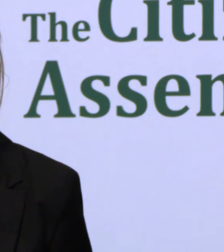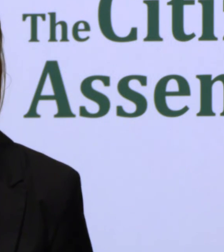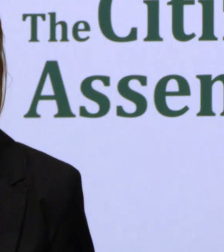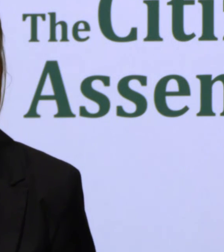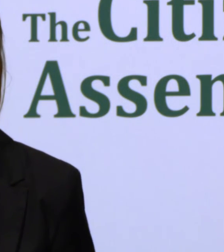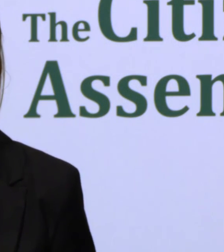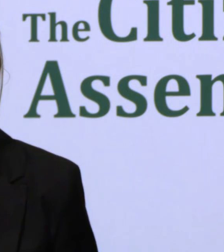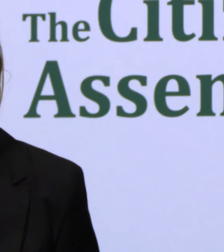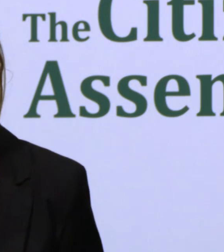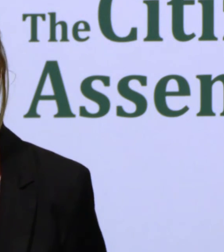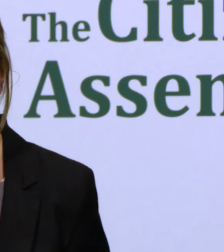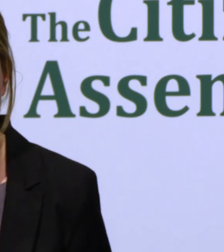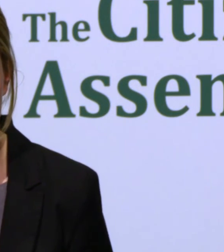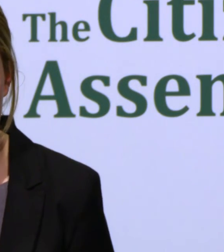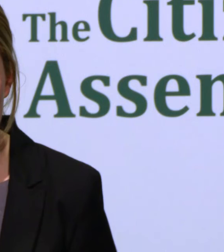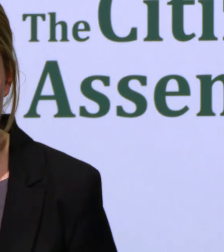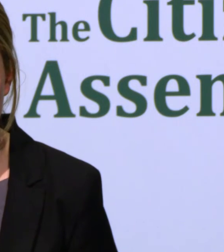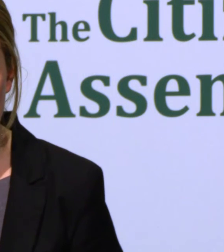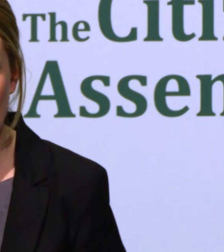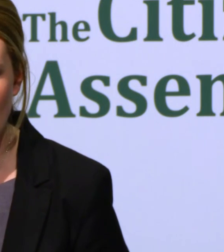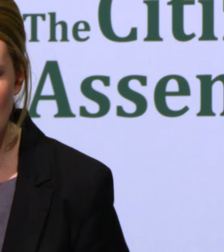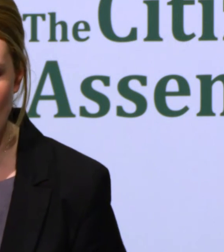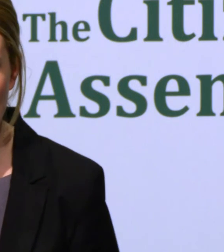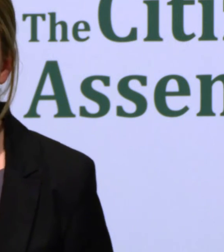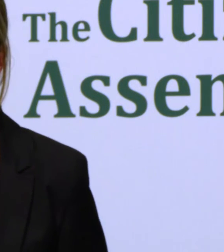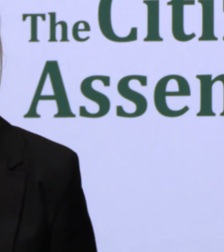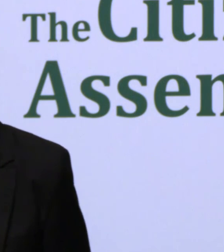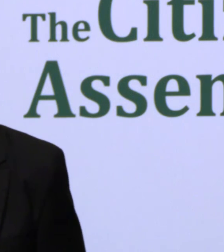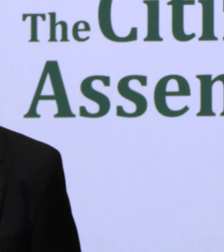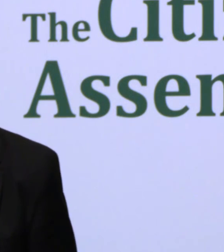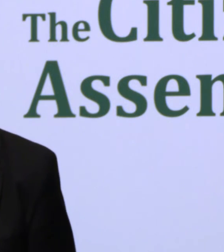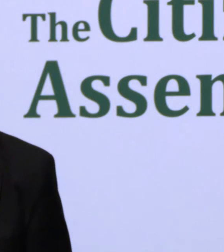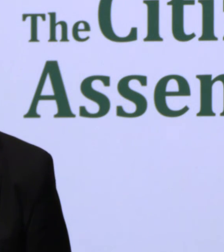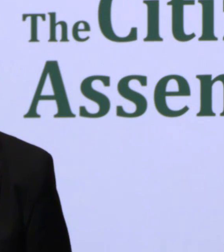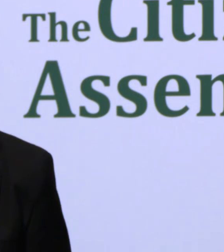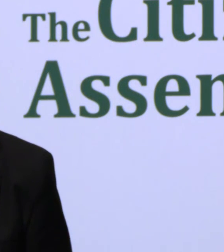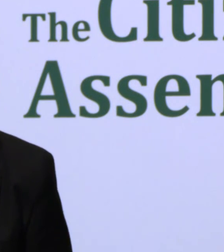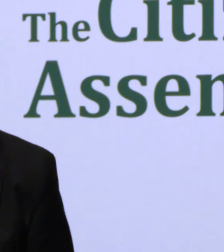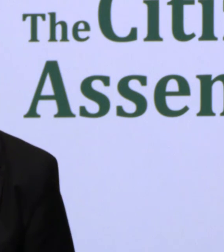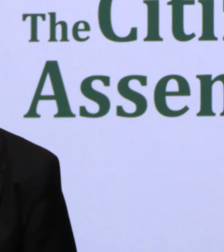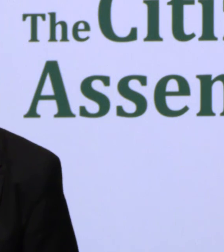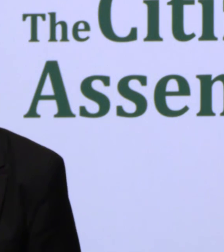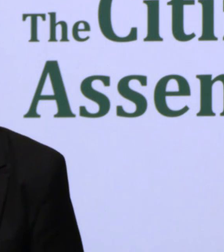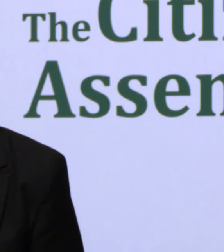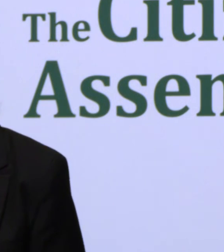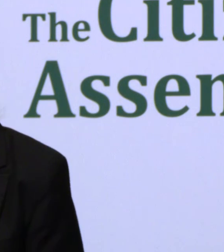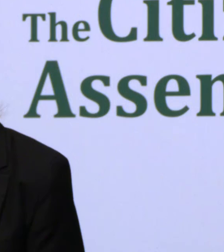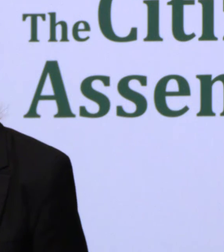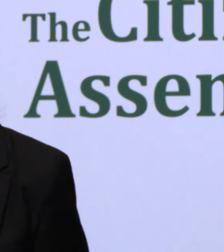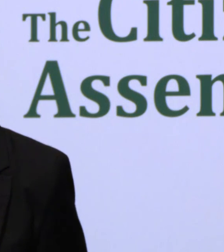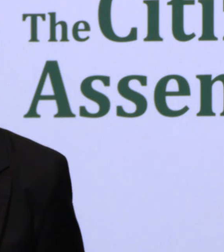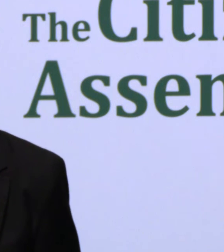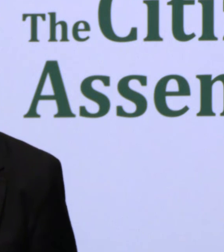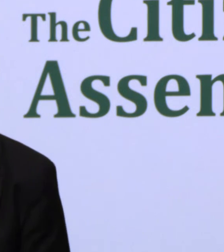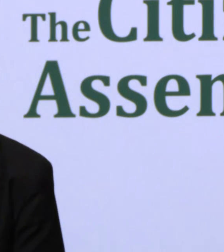stories. So it's not an absolute exact science. So in the event that we're made aware of any omissions, we'll update it. And if the list is updated, that